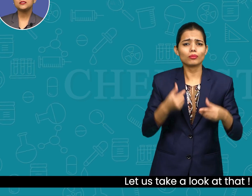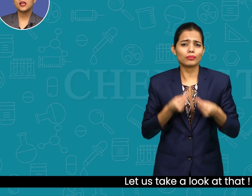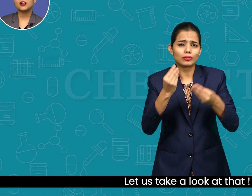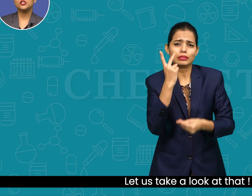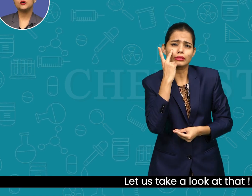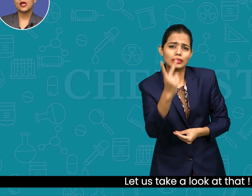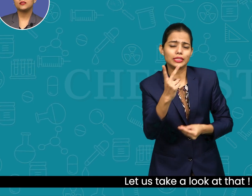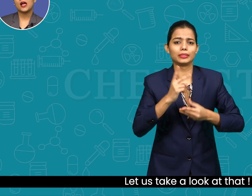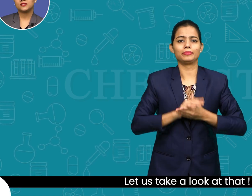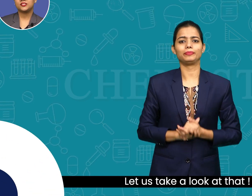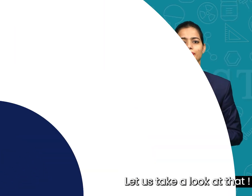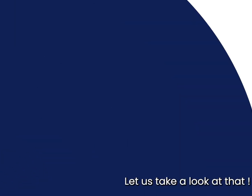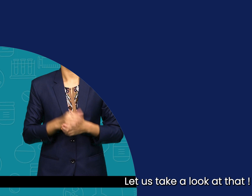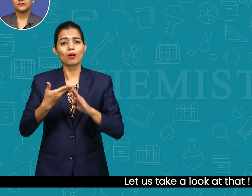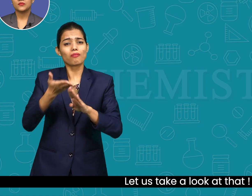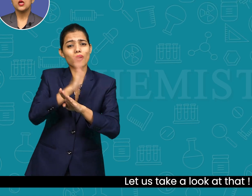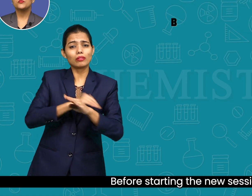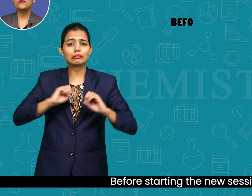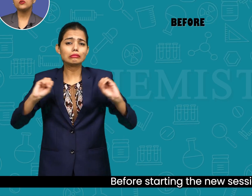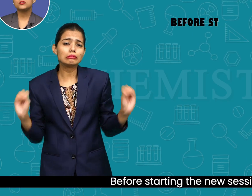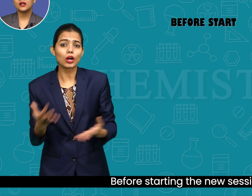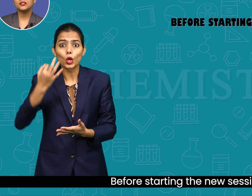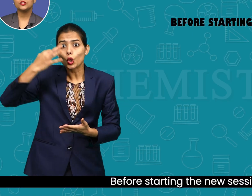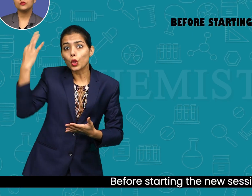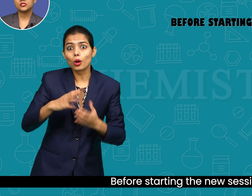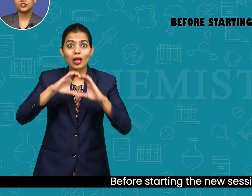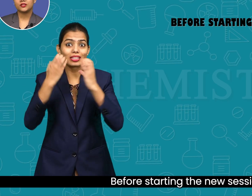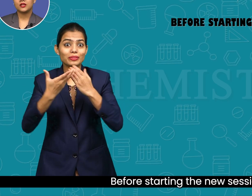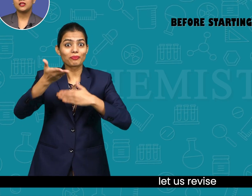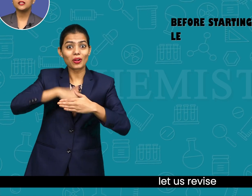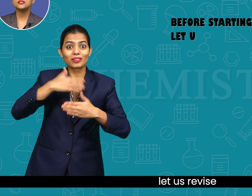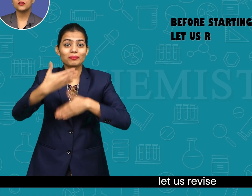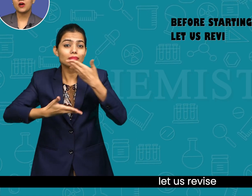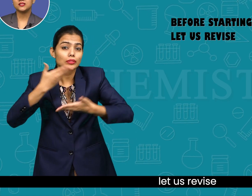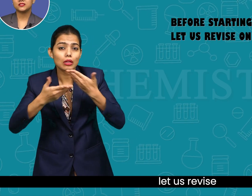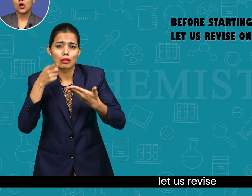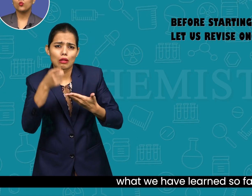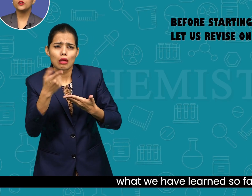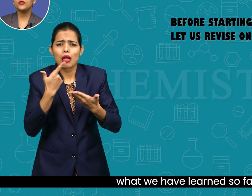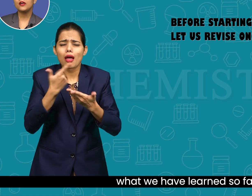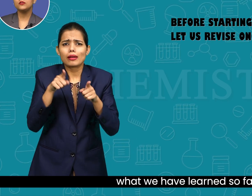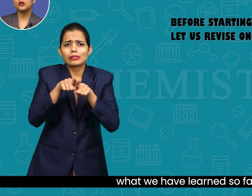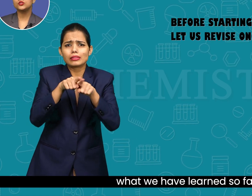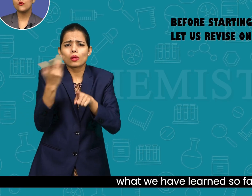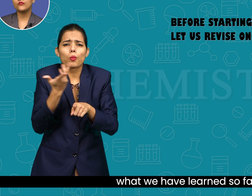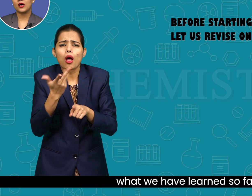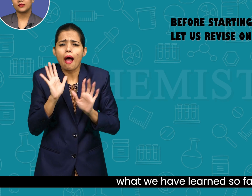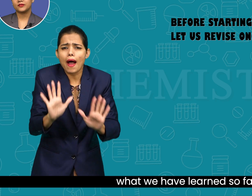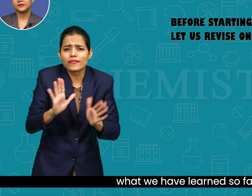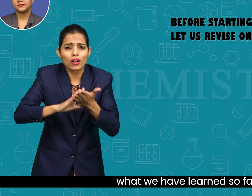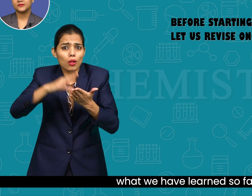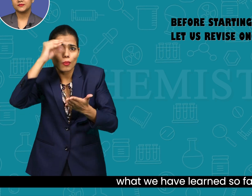Let us take a look at that. Before starting the new session, let us revise what we have learned so